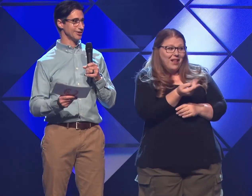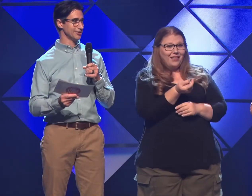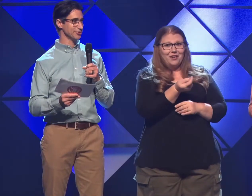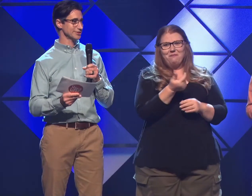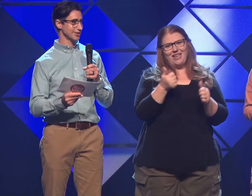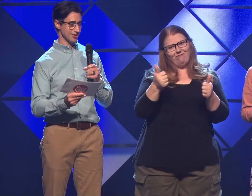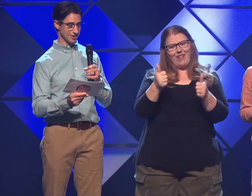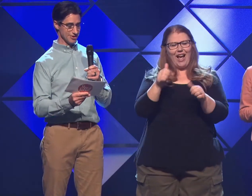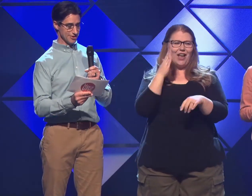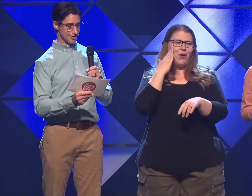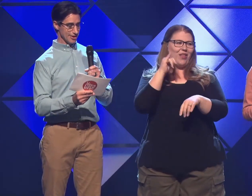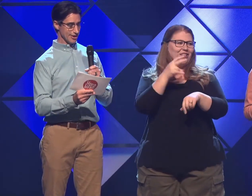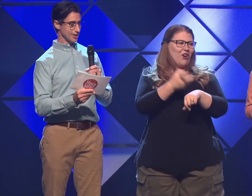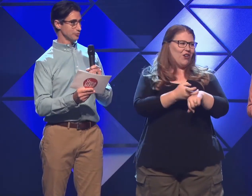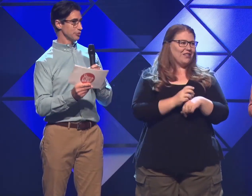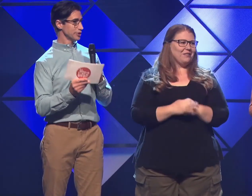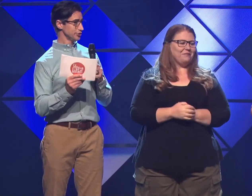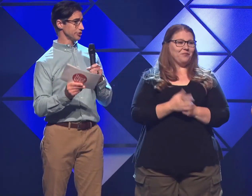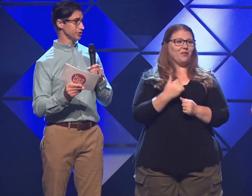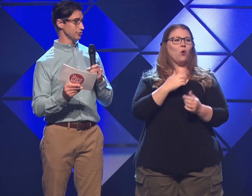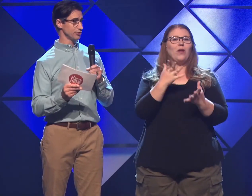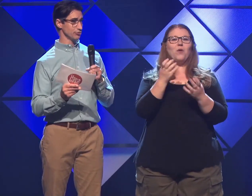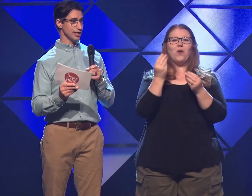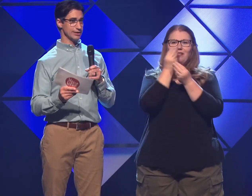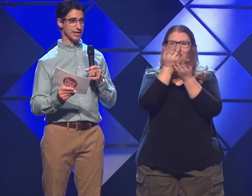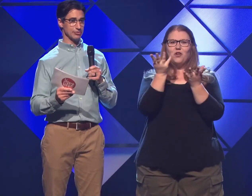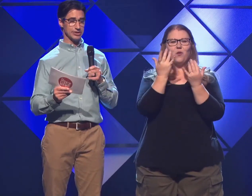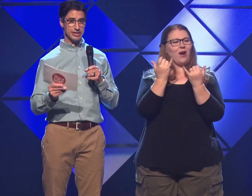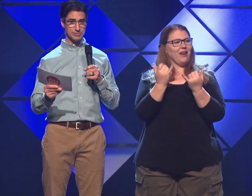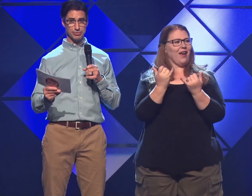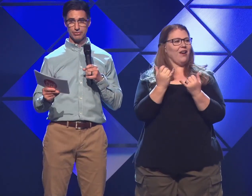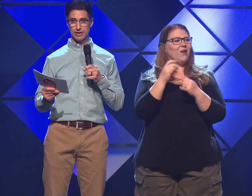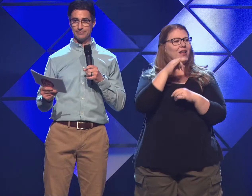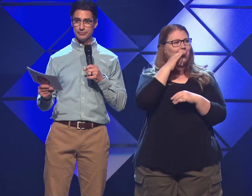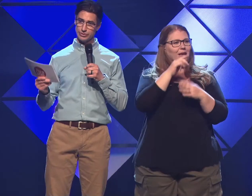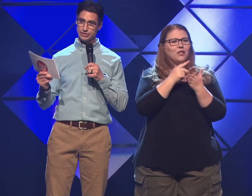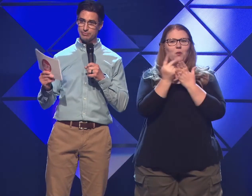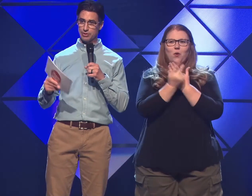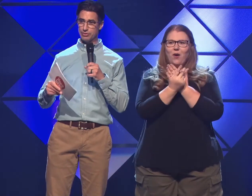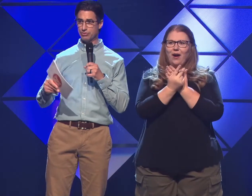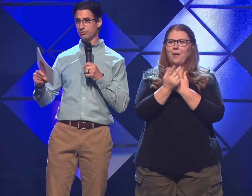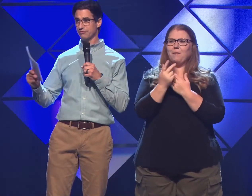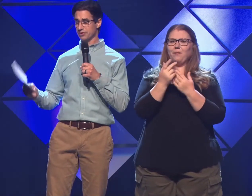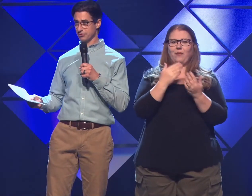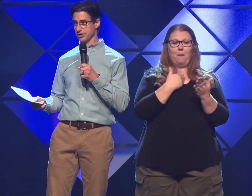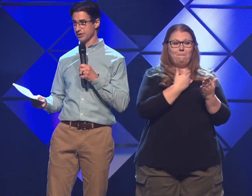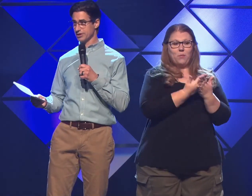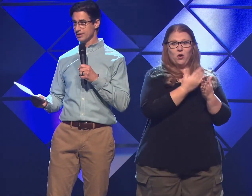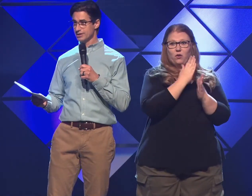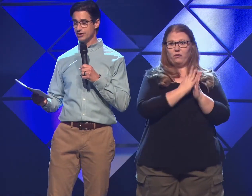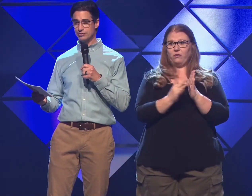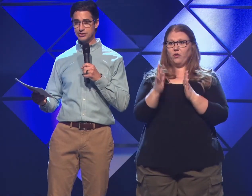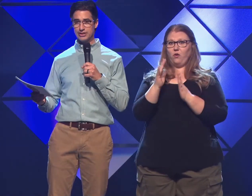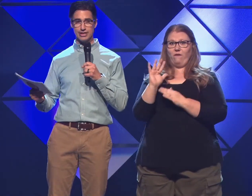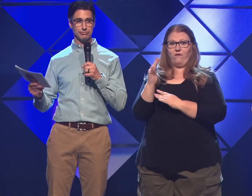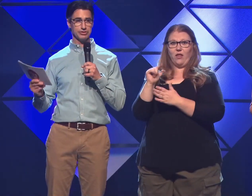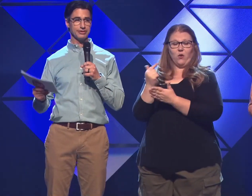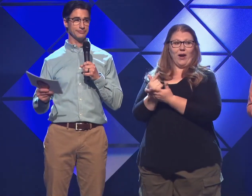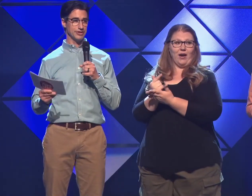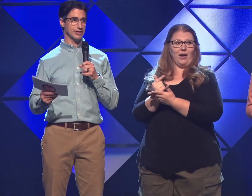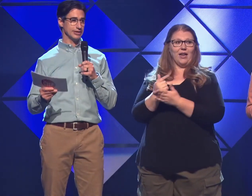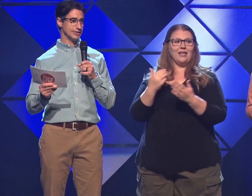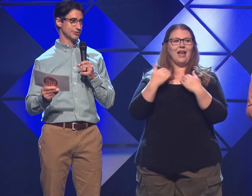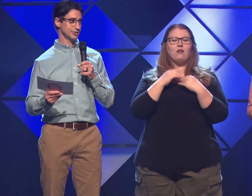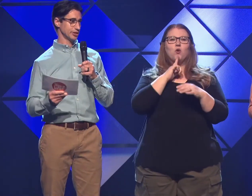on you. I know that's hard. We want you to know that right now, the kids program, which is birth through 5th grade, is hosting a